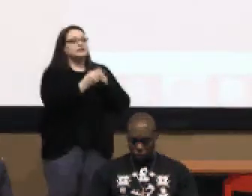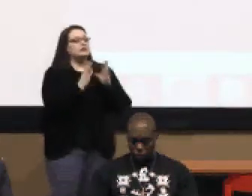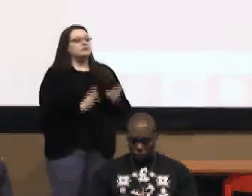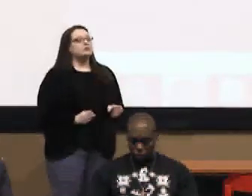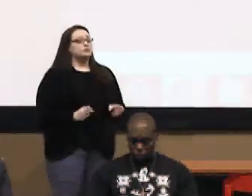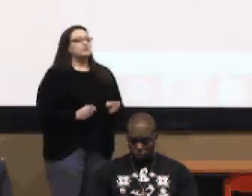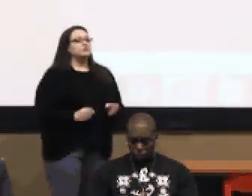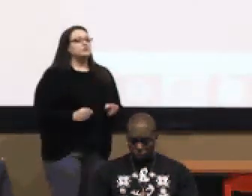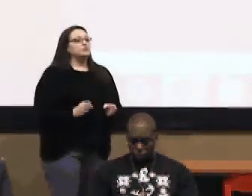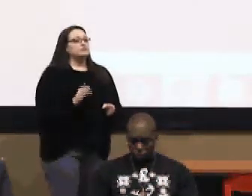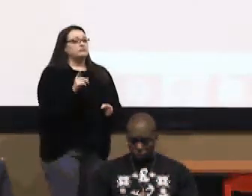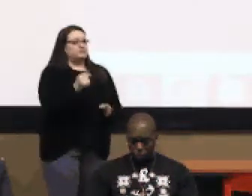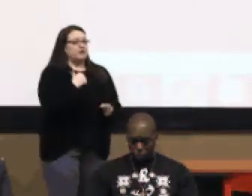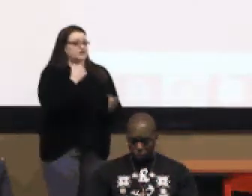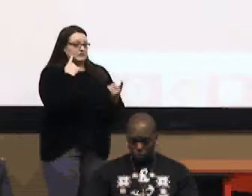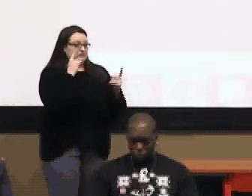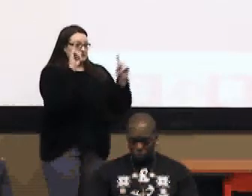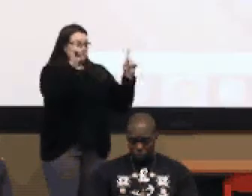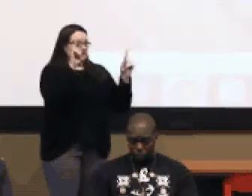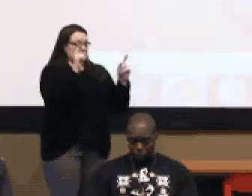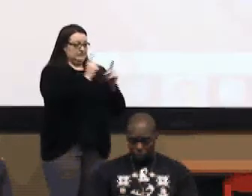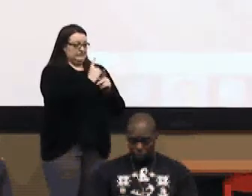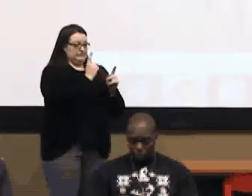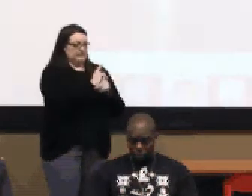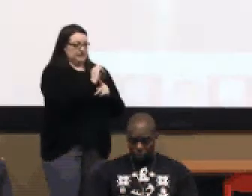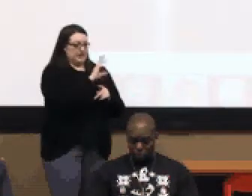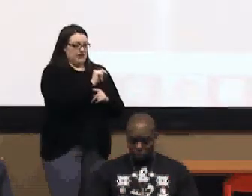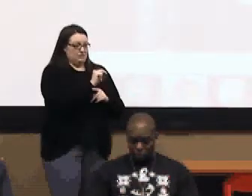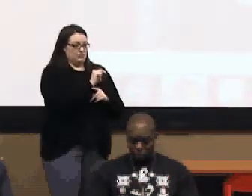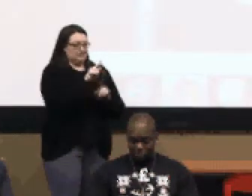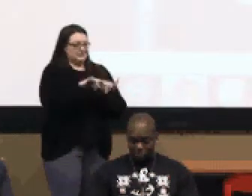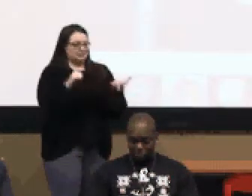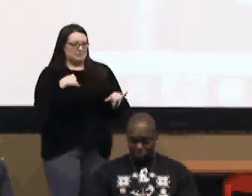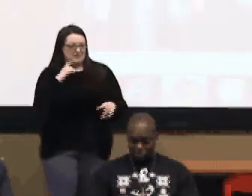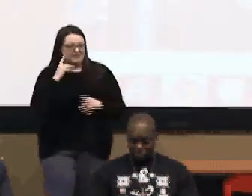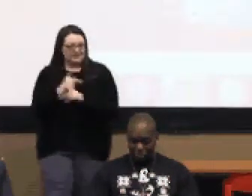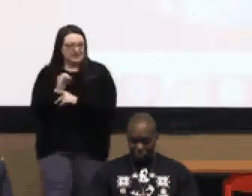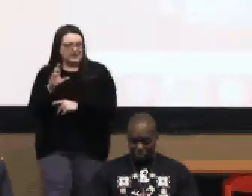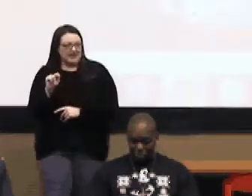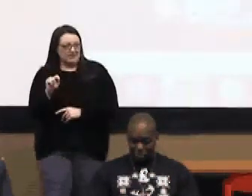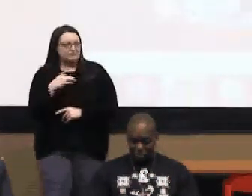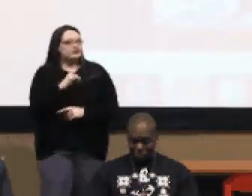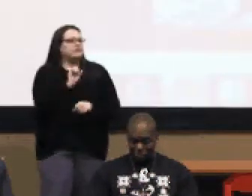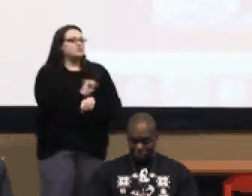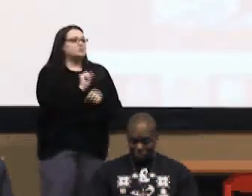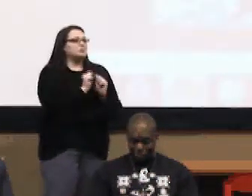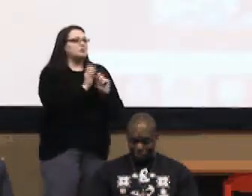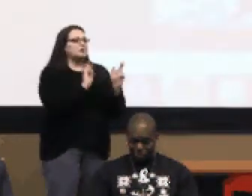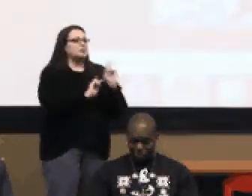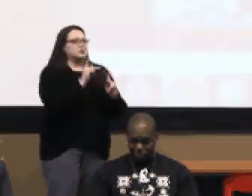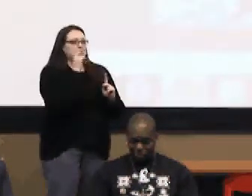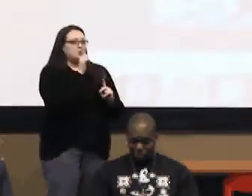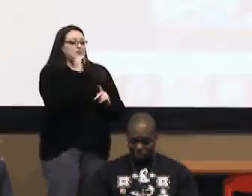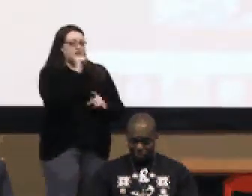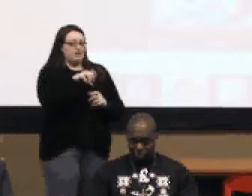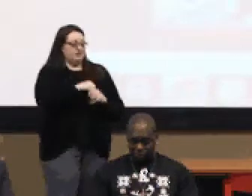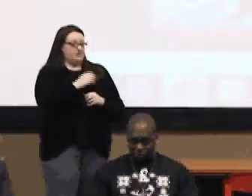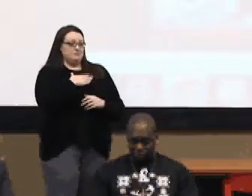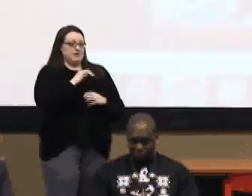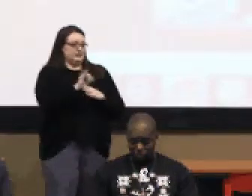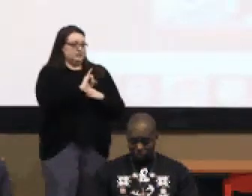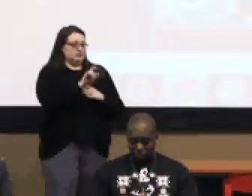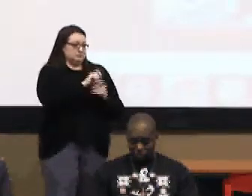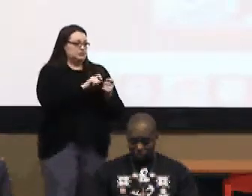and they're having success kind of figuring out alongside me. I really like to work with people who are outside of my industry in